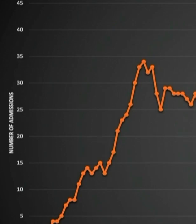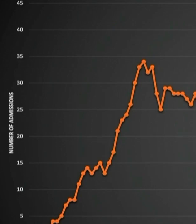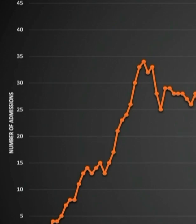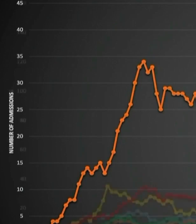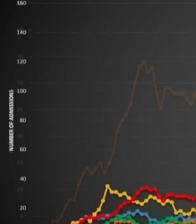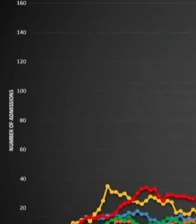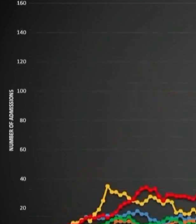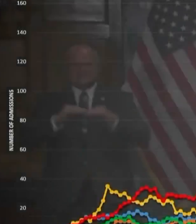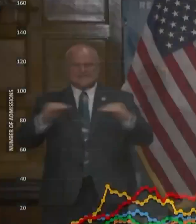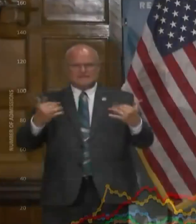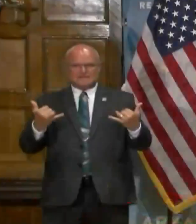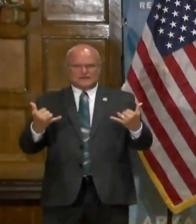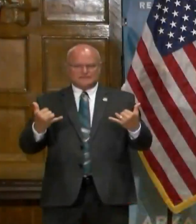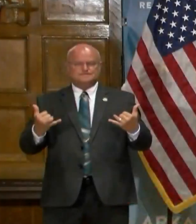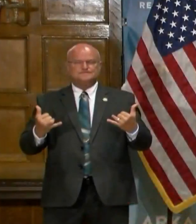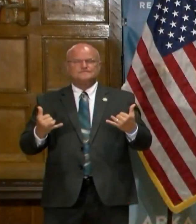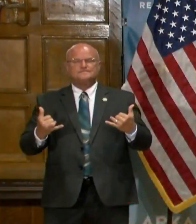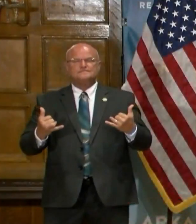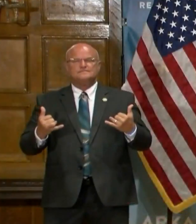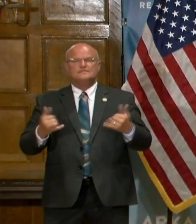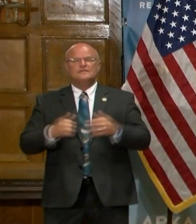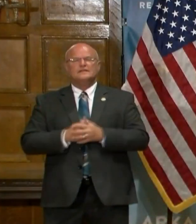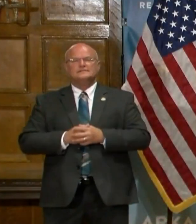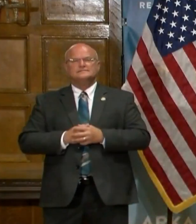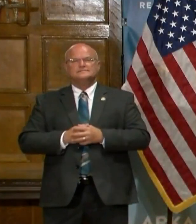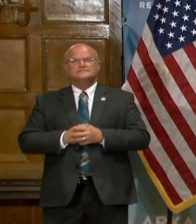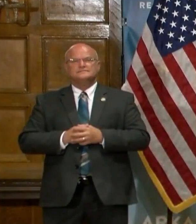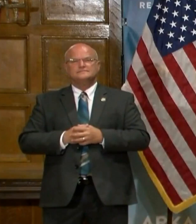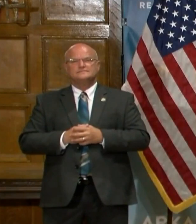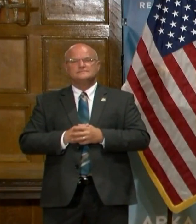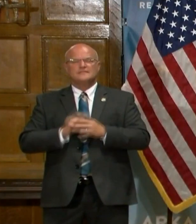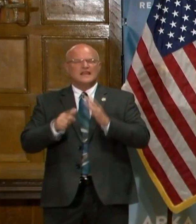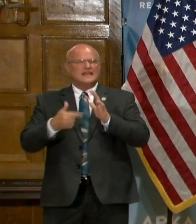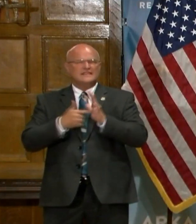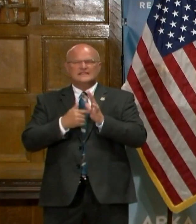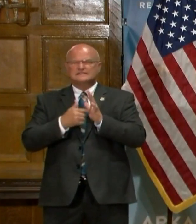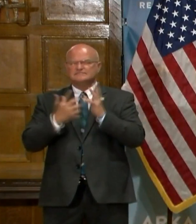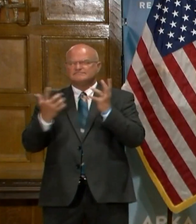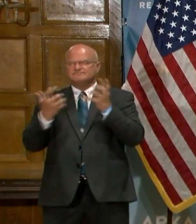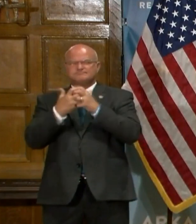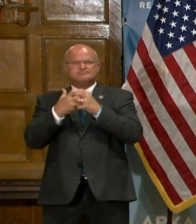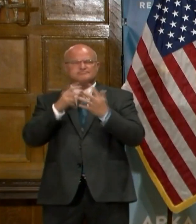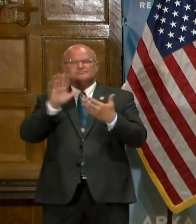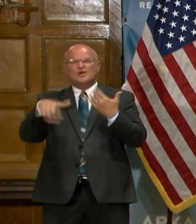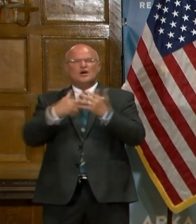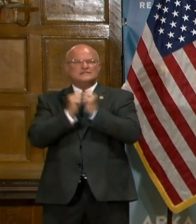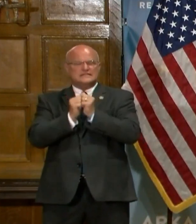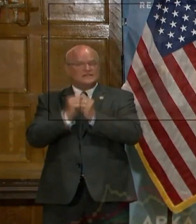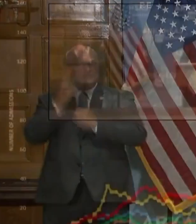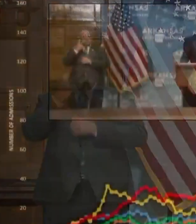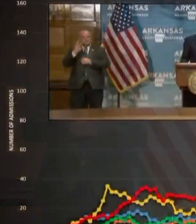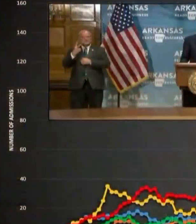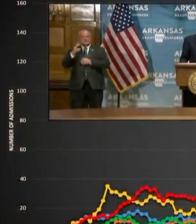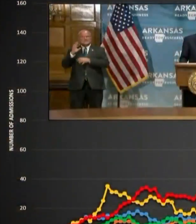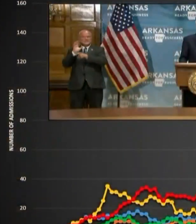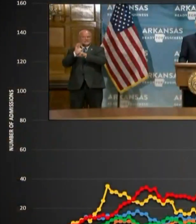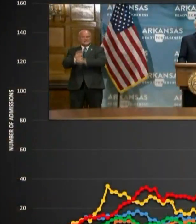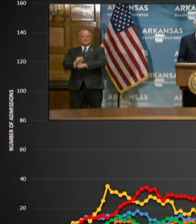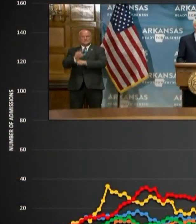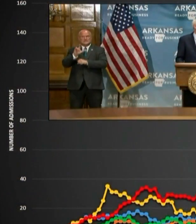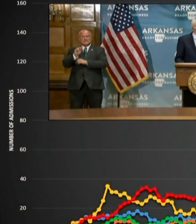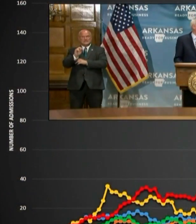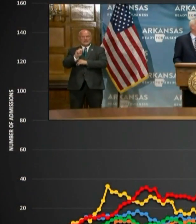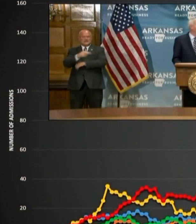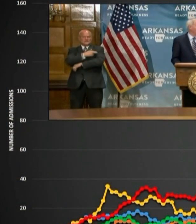37 level. And then this is just the combination of all of those together. You can see the trend lines with